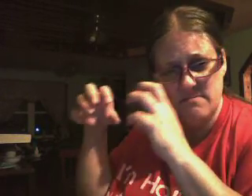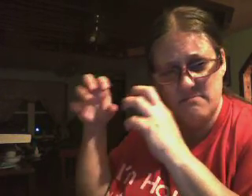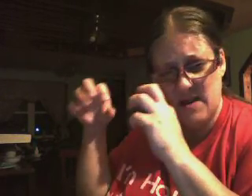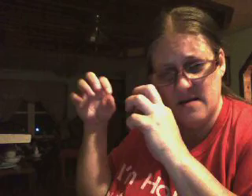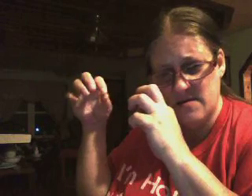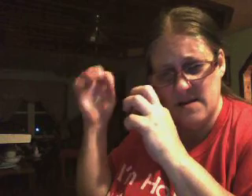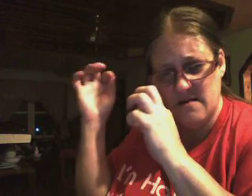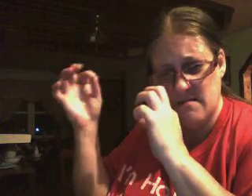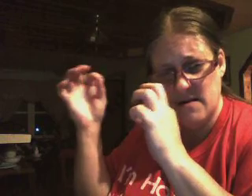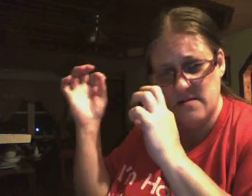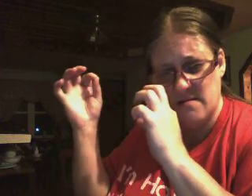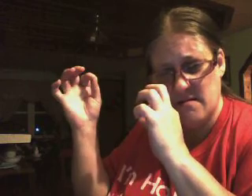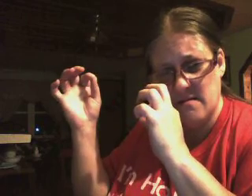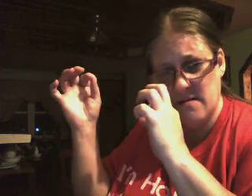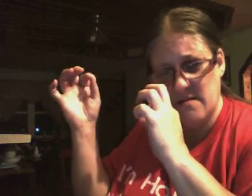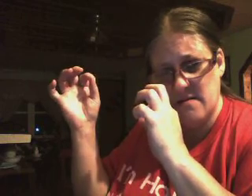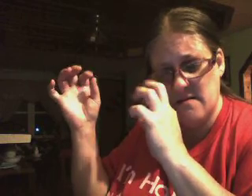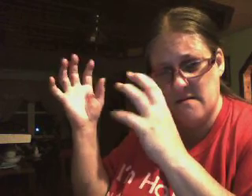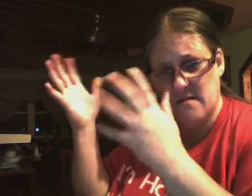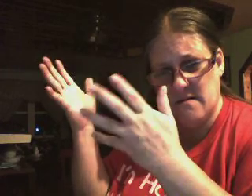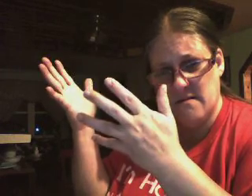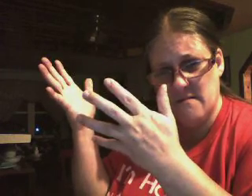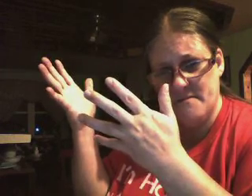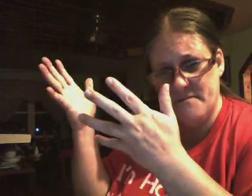of peanuts in it, or nuts, or